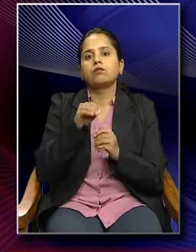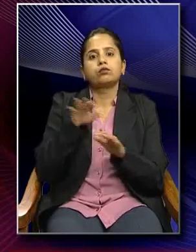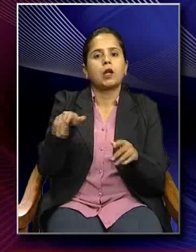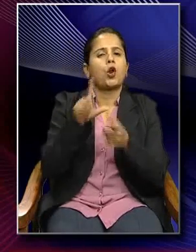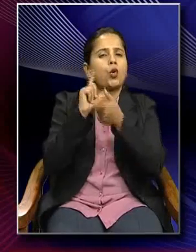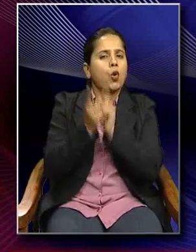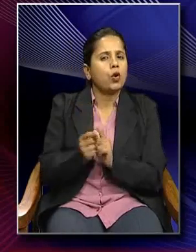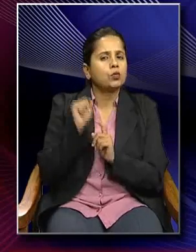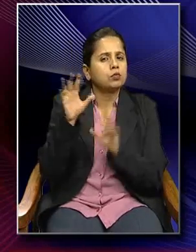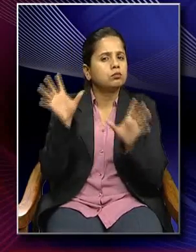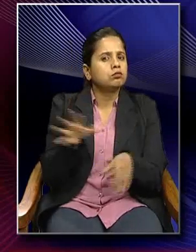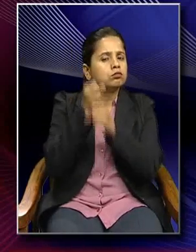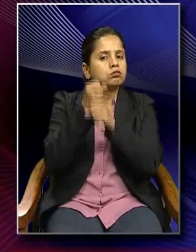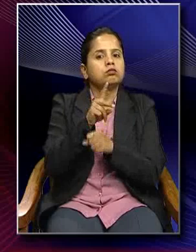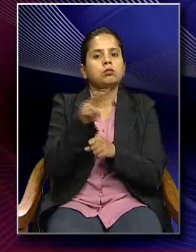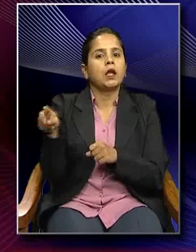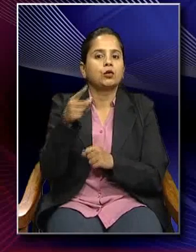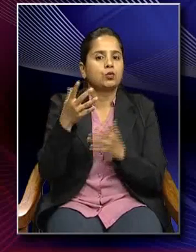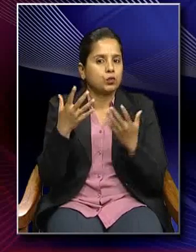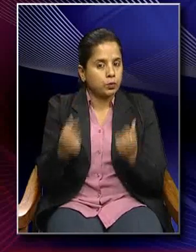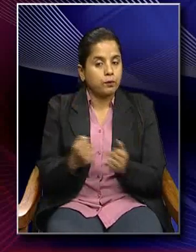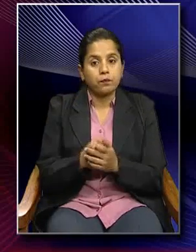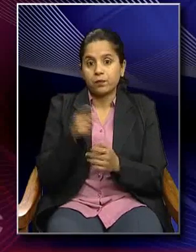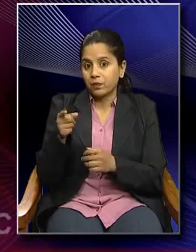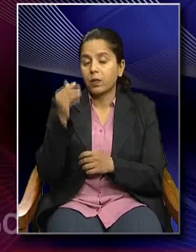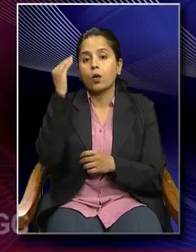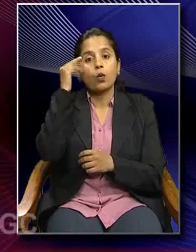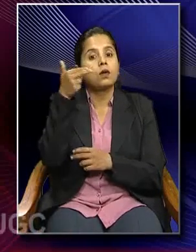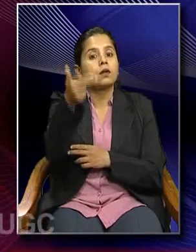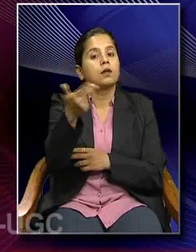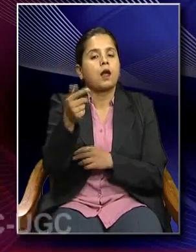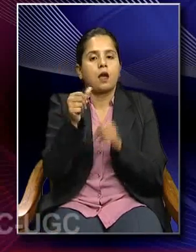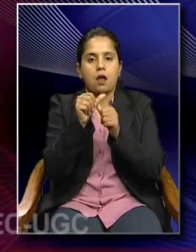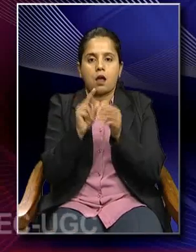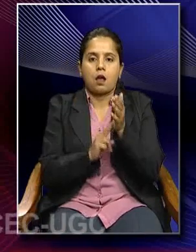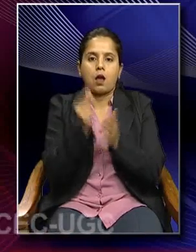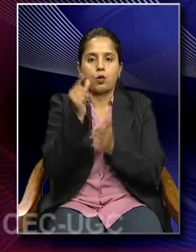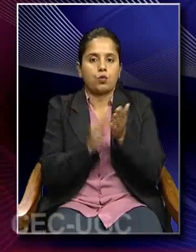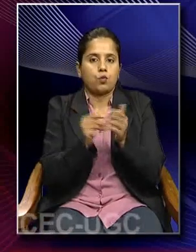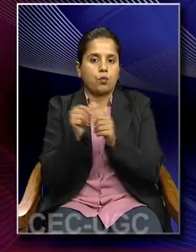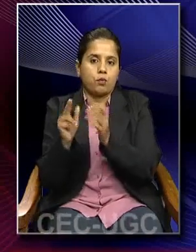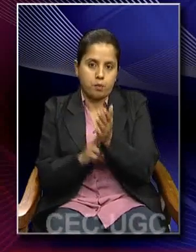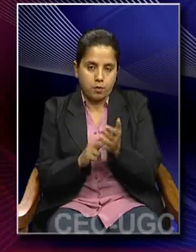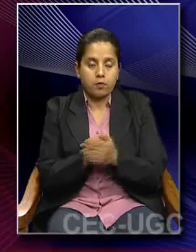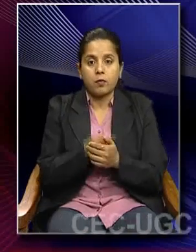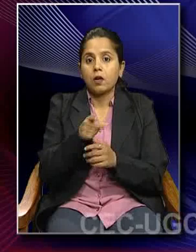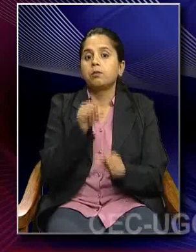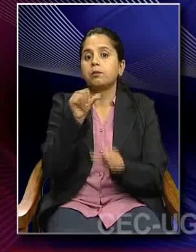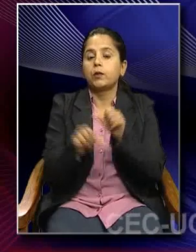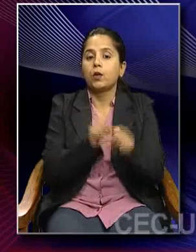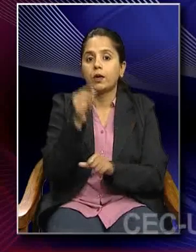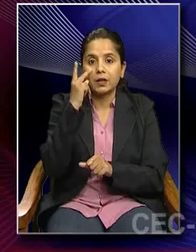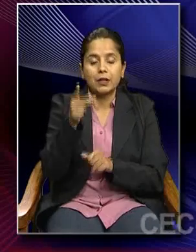logical conclusion. So that is known as anuman, where through the process